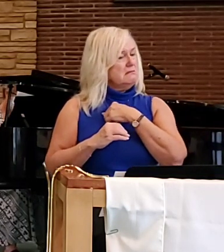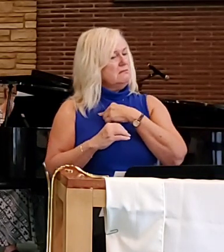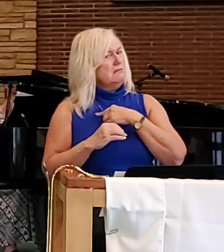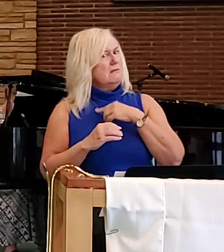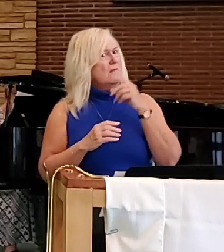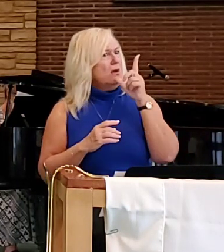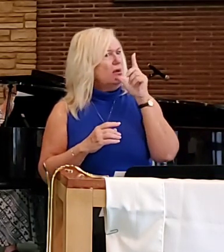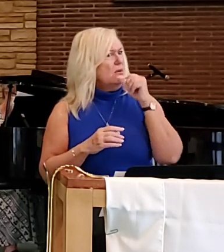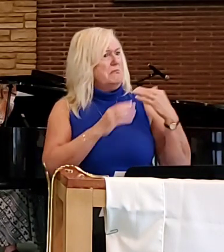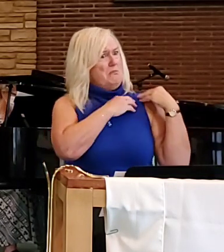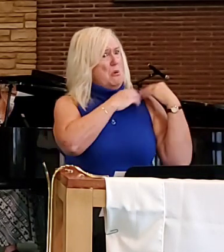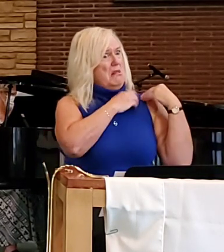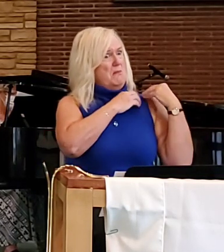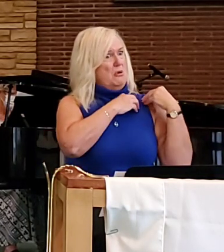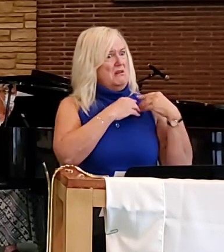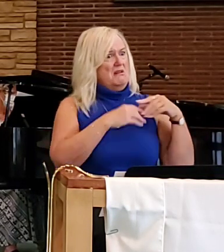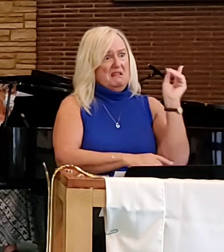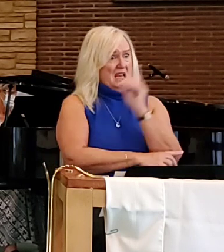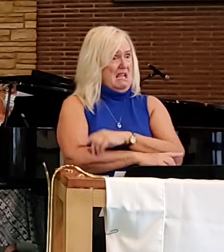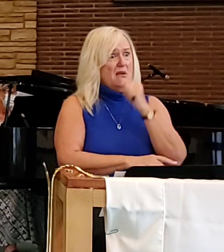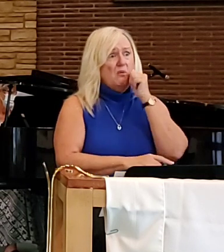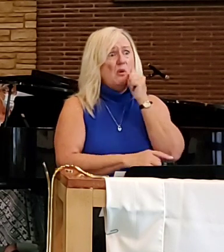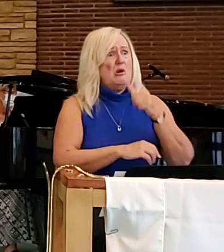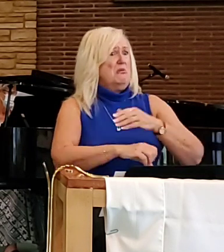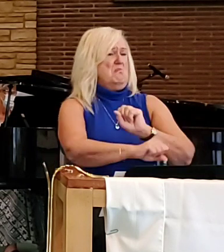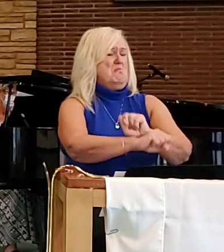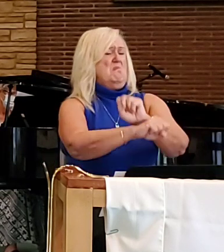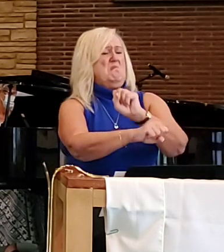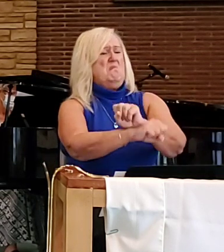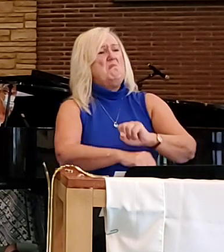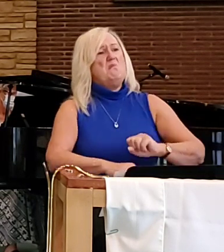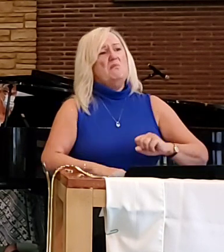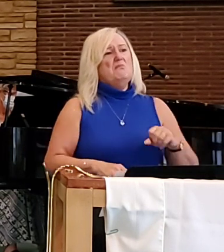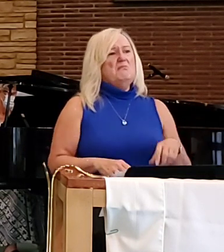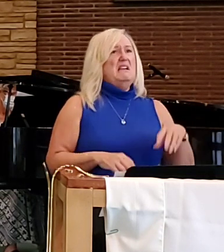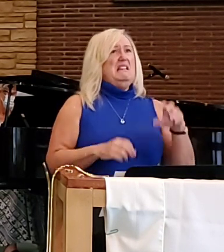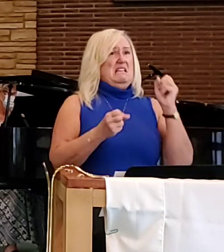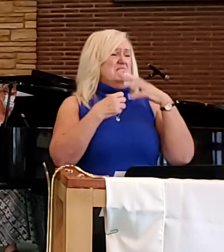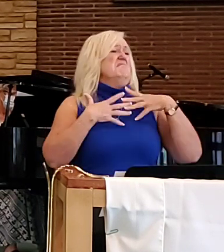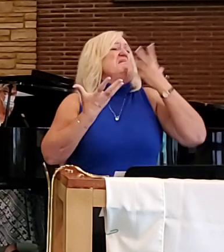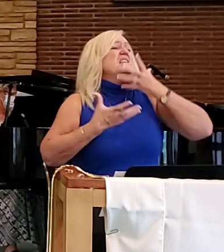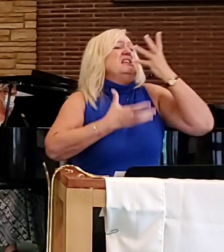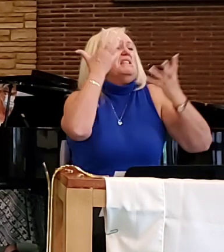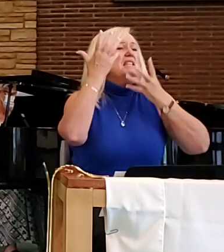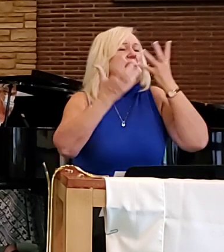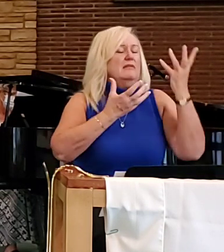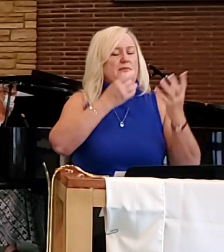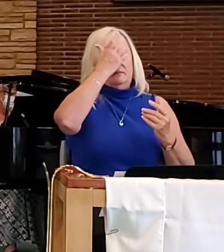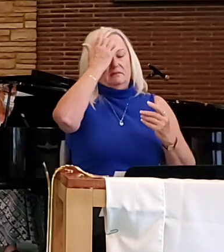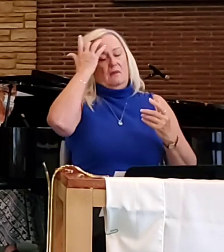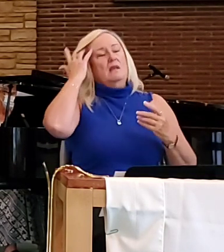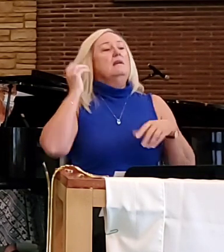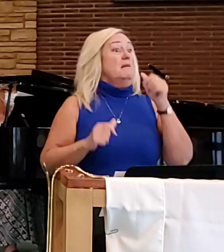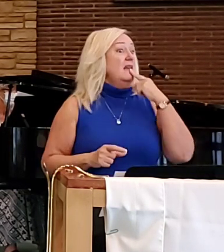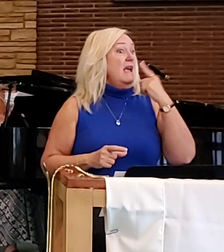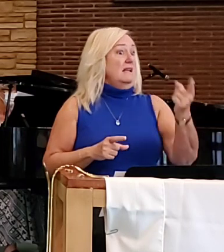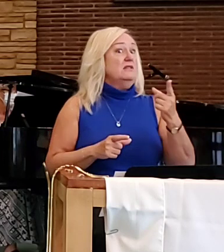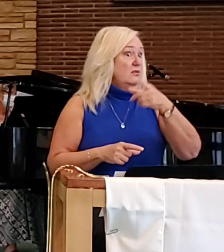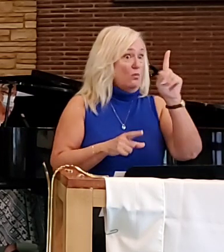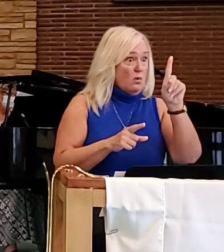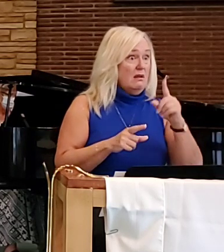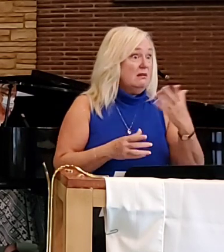who have borne the burden of the day and the scorching heat.' But he replied to one of